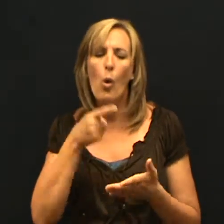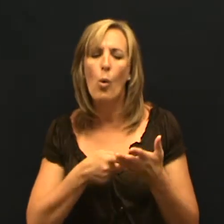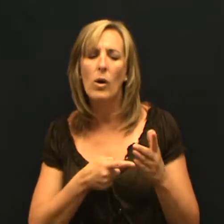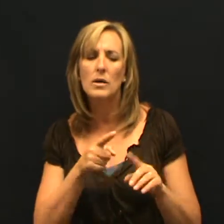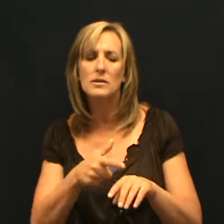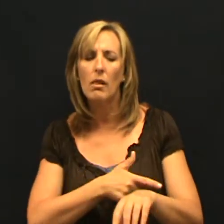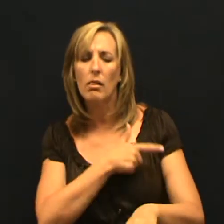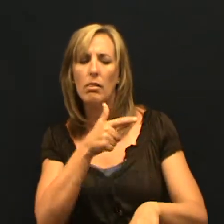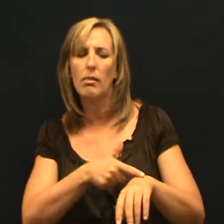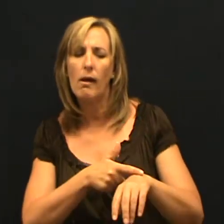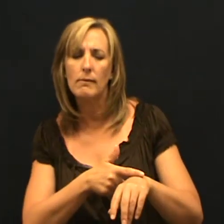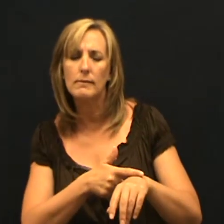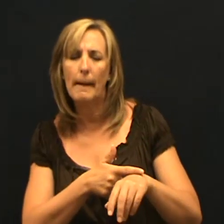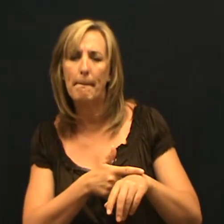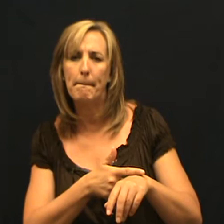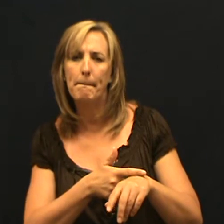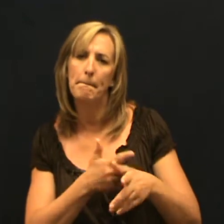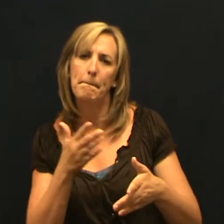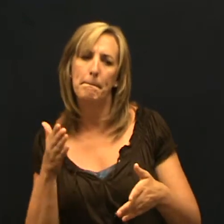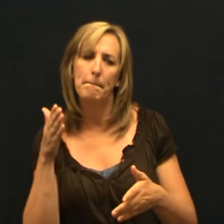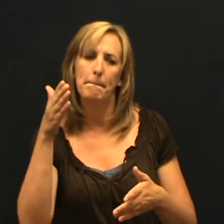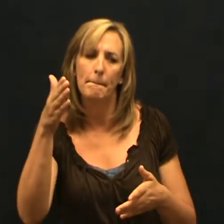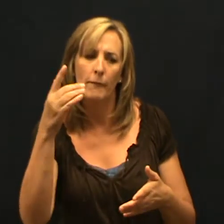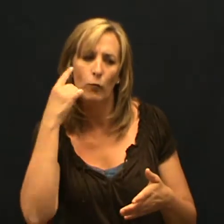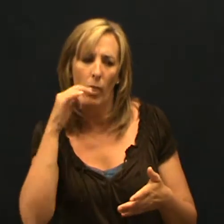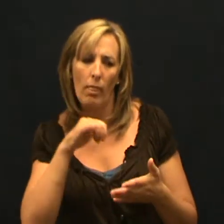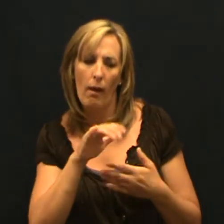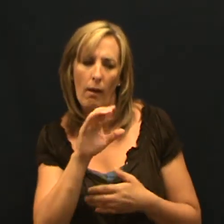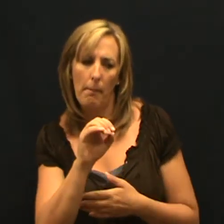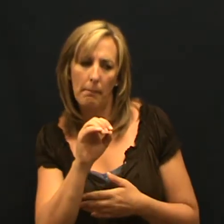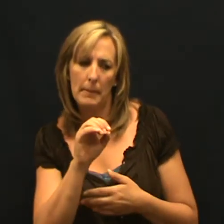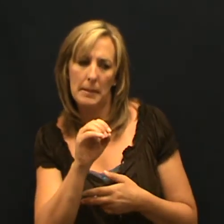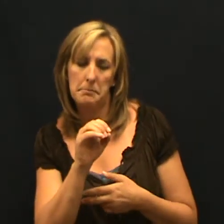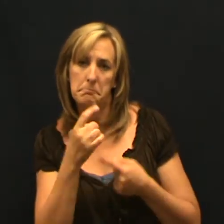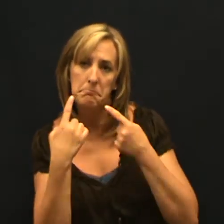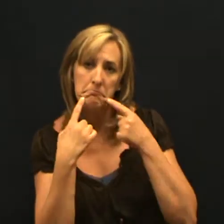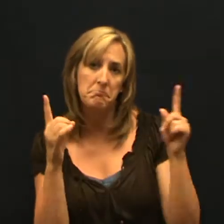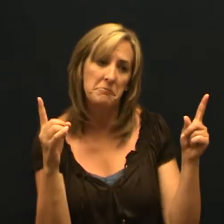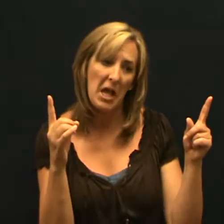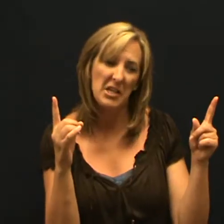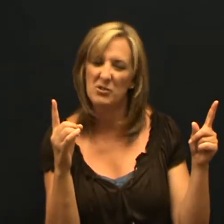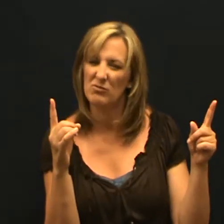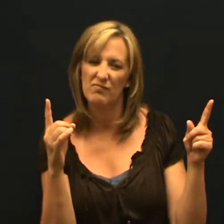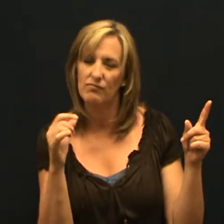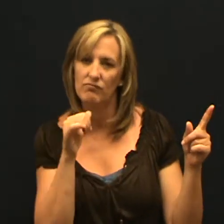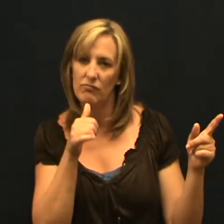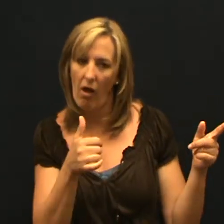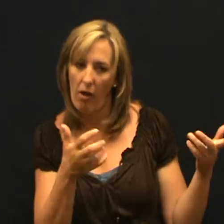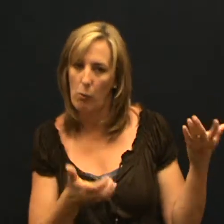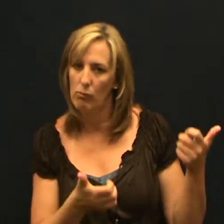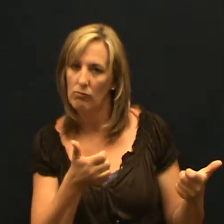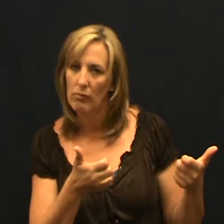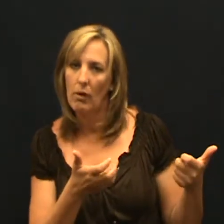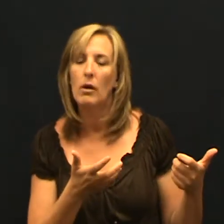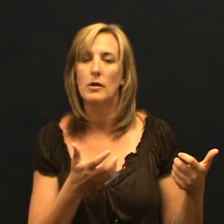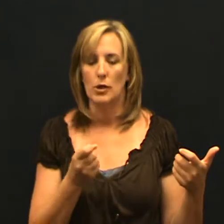for this company. A higher price earnings ratio means that the investors feel pretty confident in the